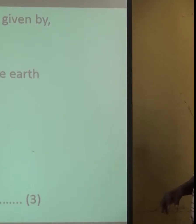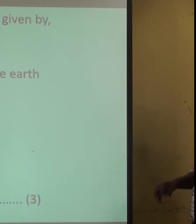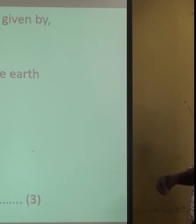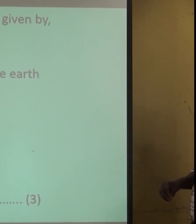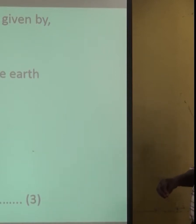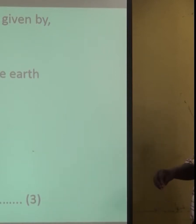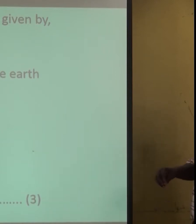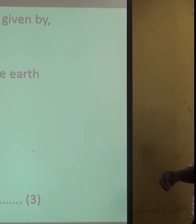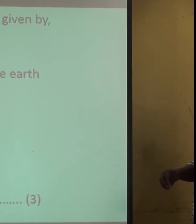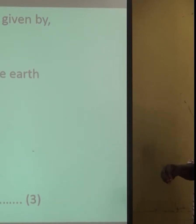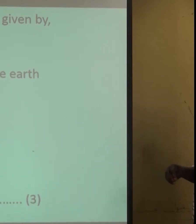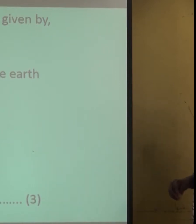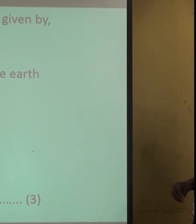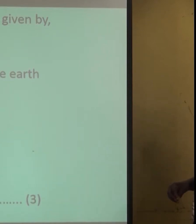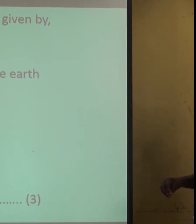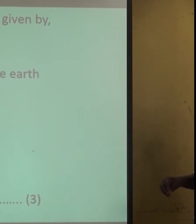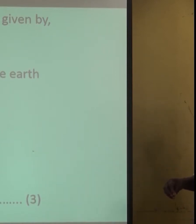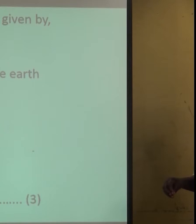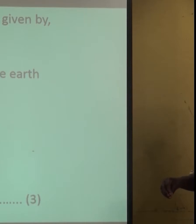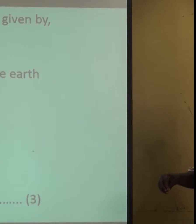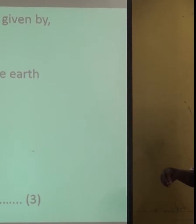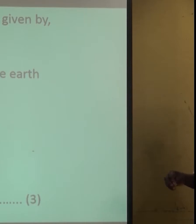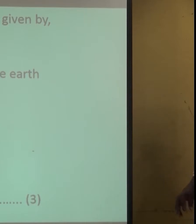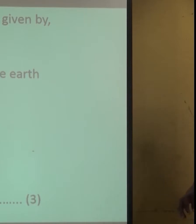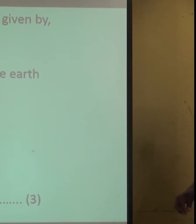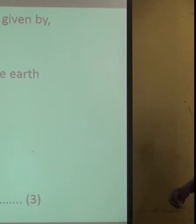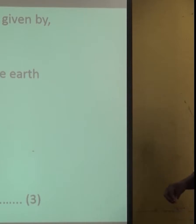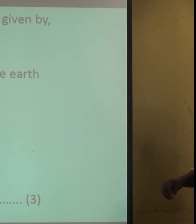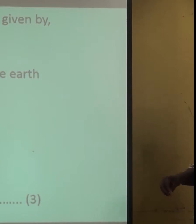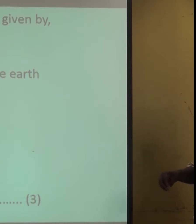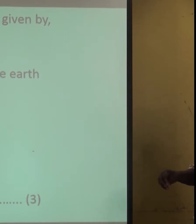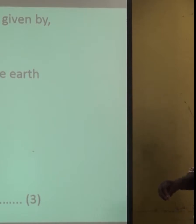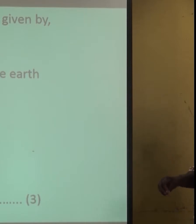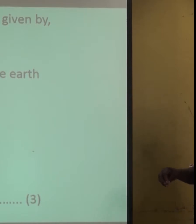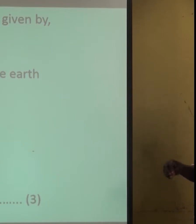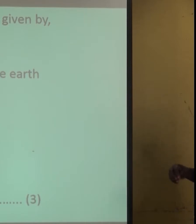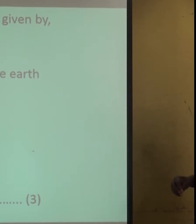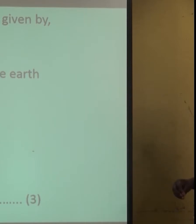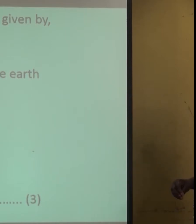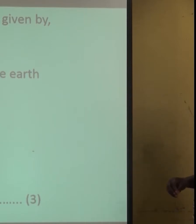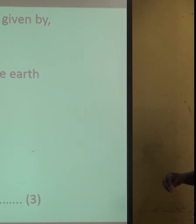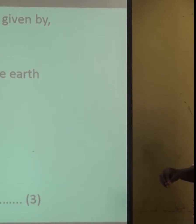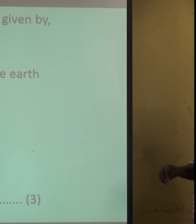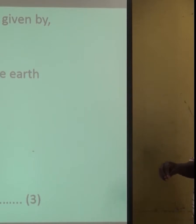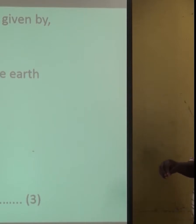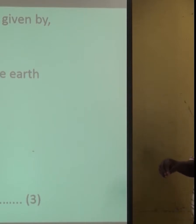the Earth. Therefore, we have capital F is equals to capital G, small m subscript e,